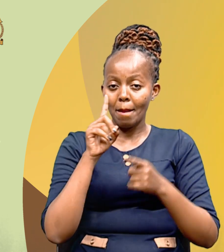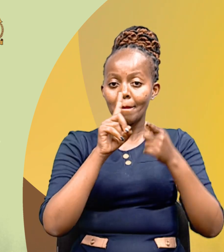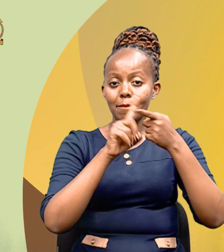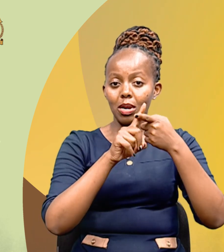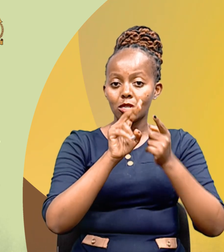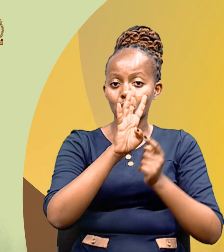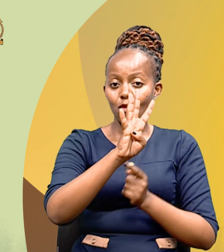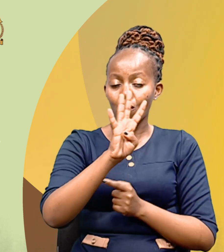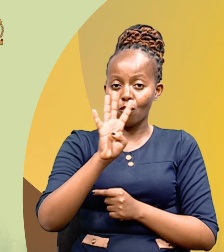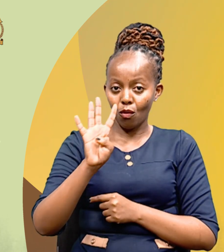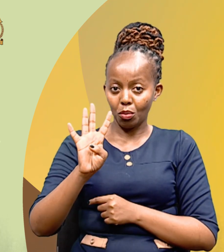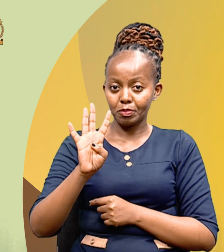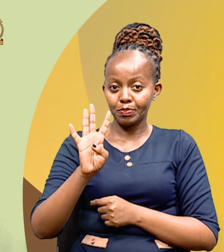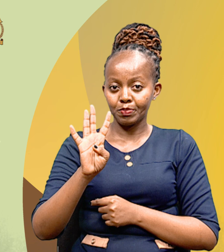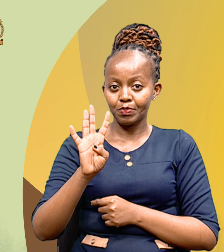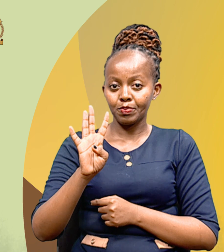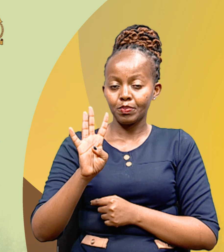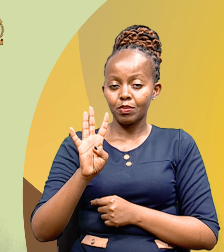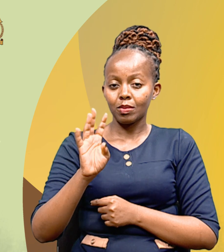+44